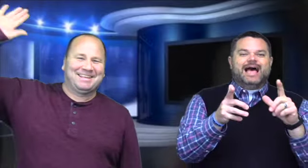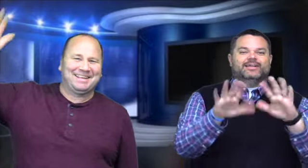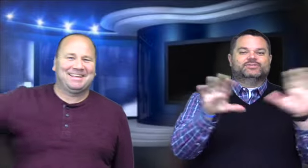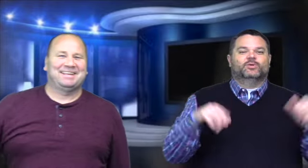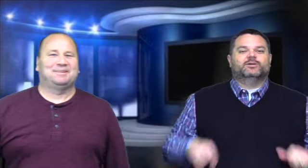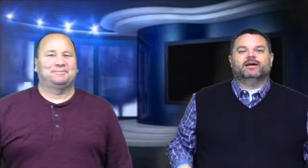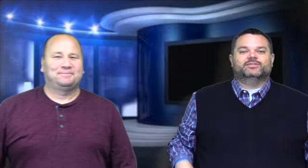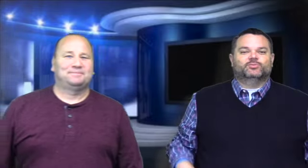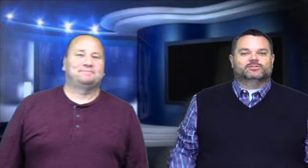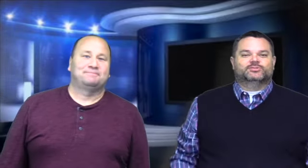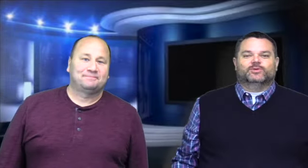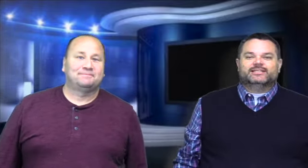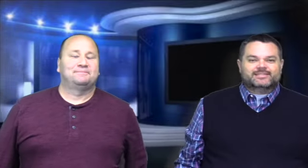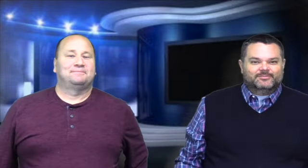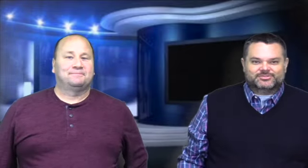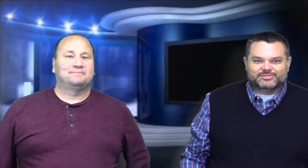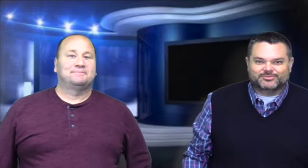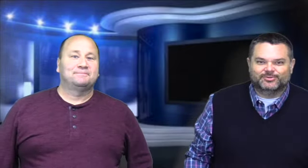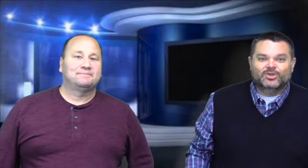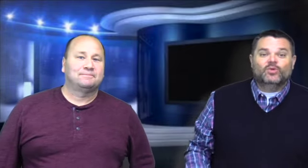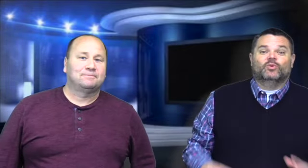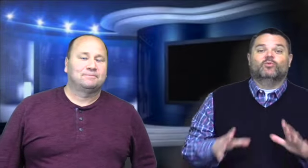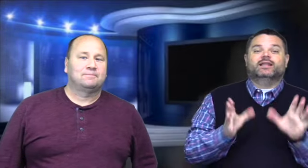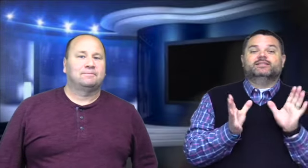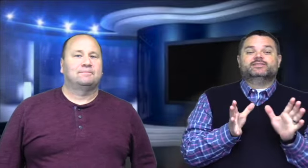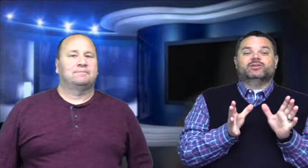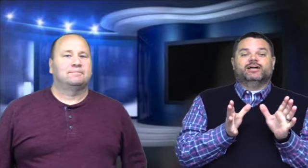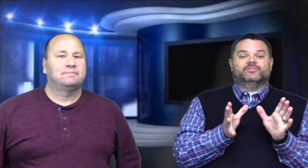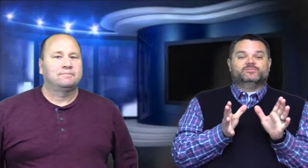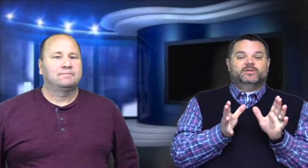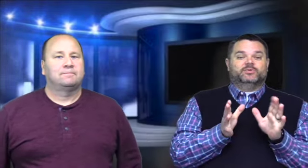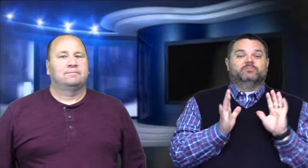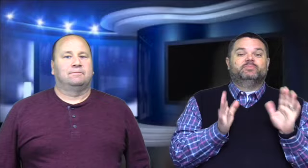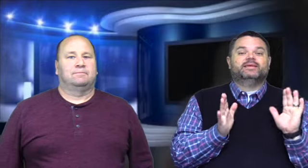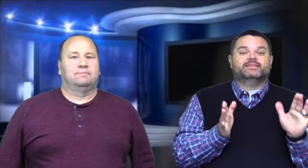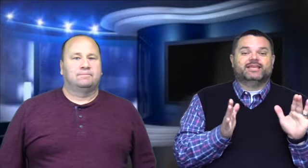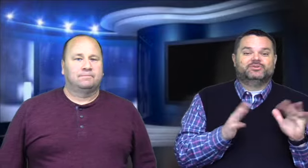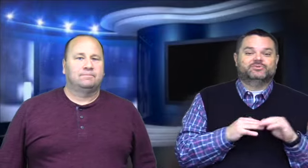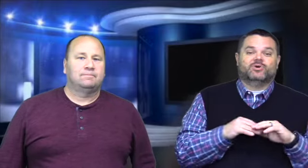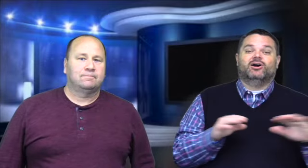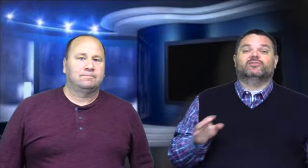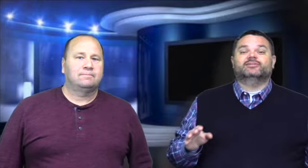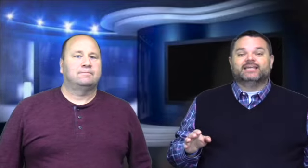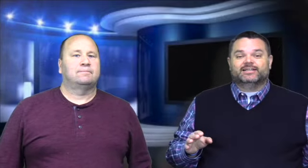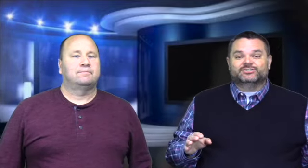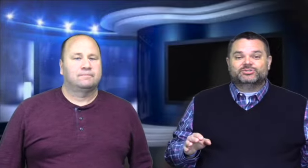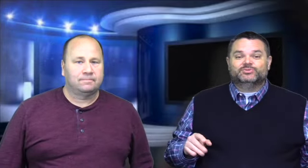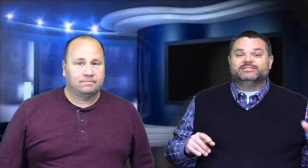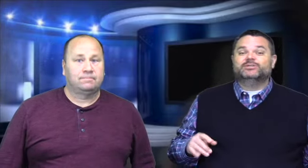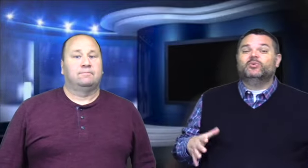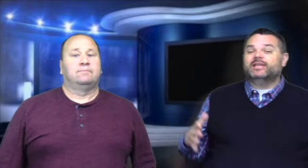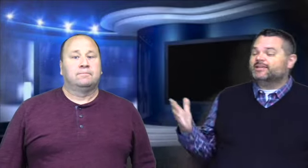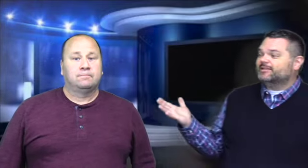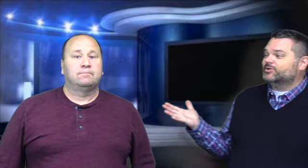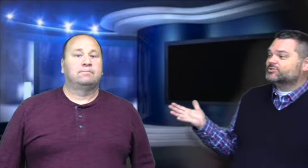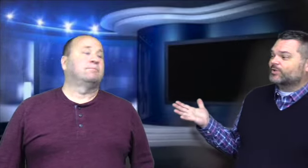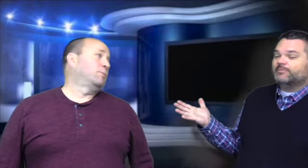Tigers, and welcome back to the world's greatest elementary school. We wanted to start out this week with a big thank you to all of our Tigers who donated those great